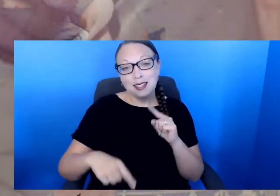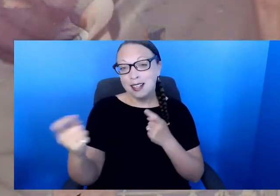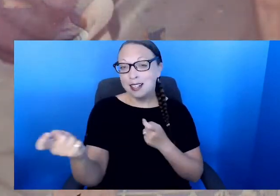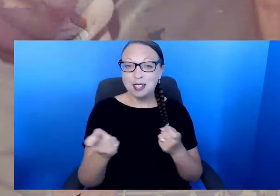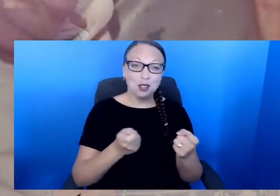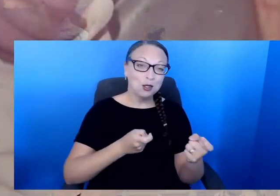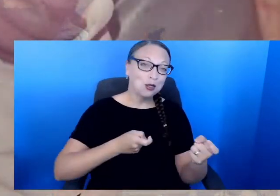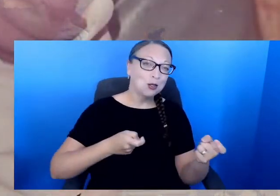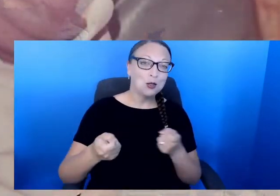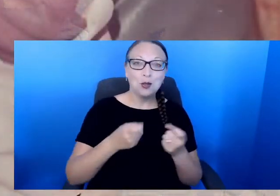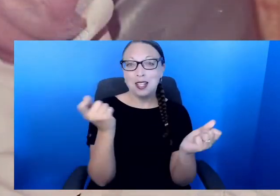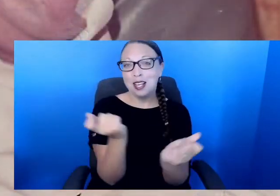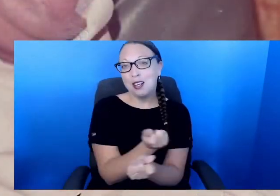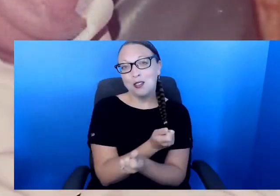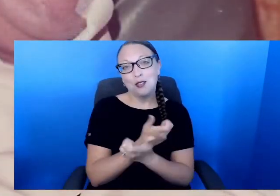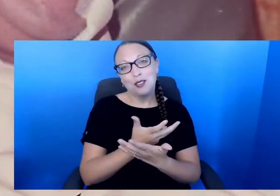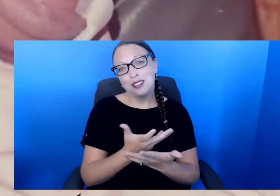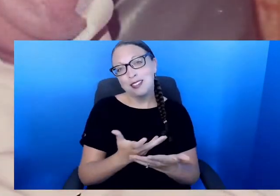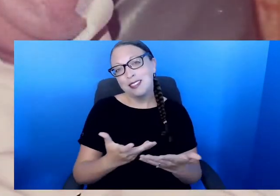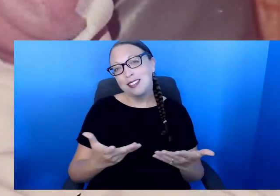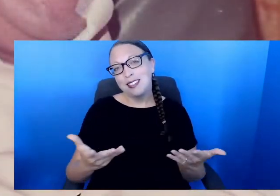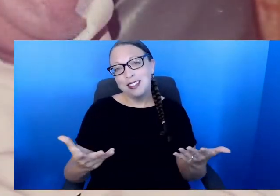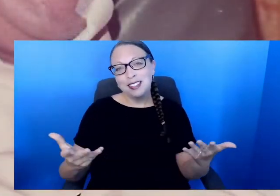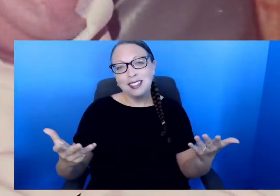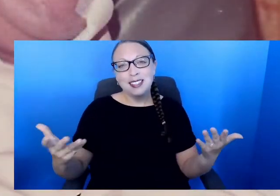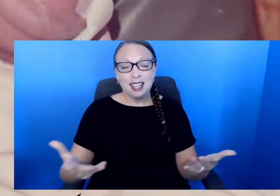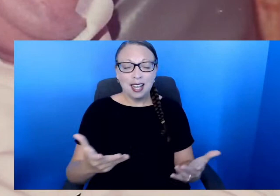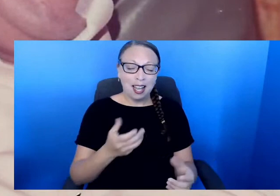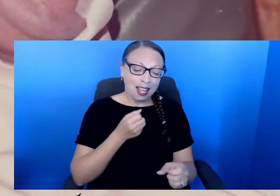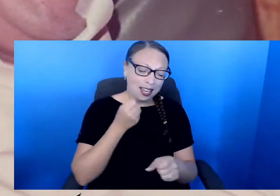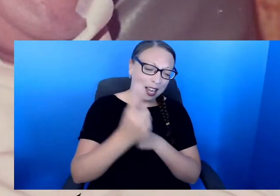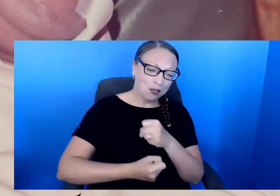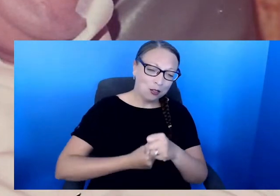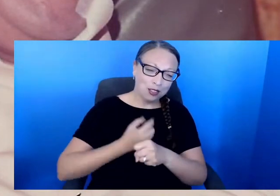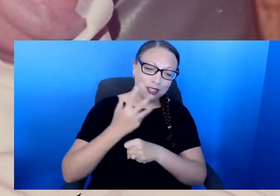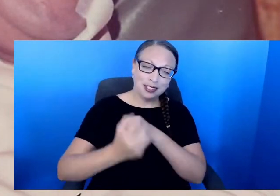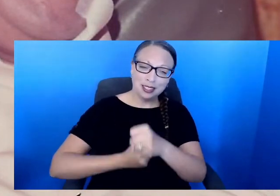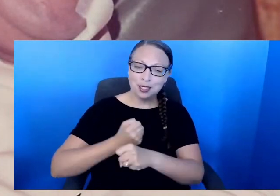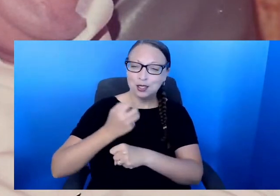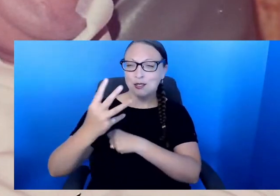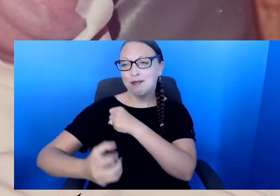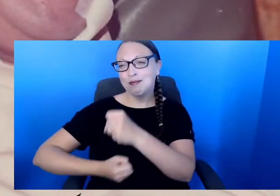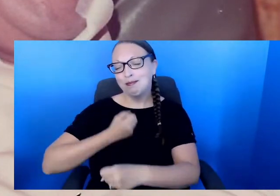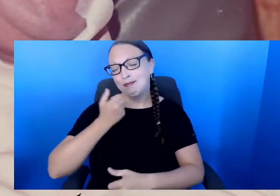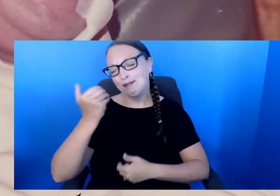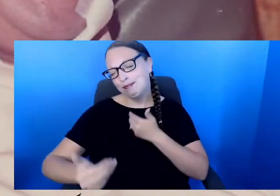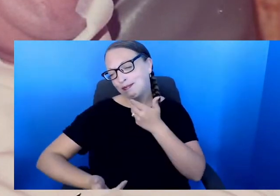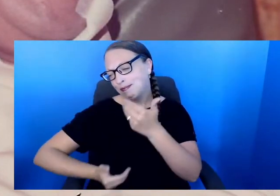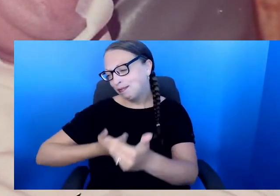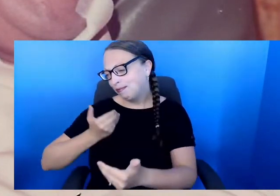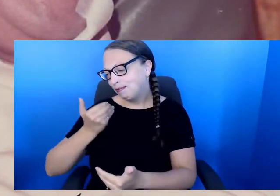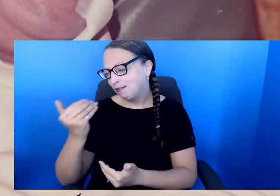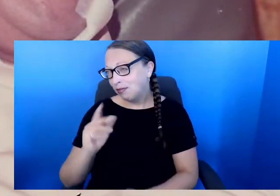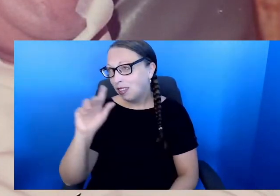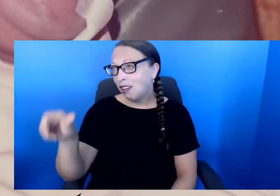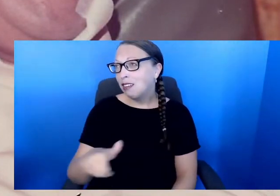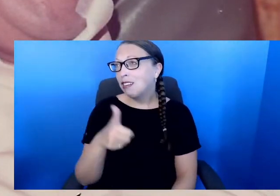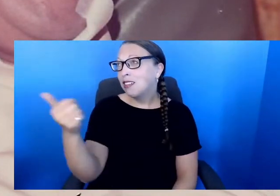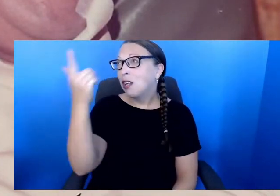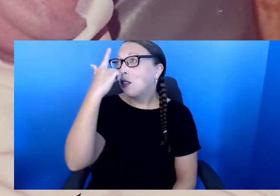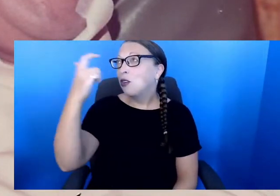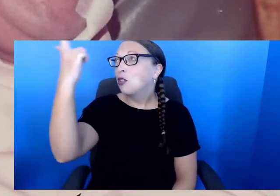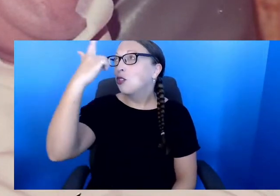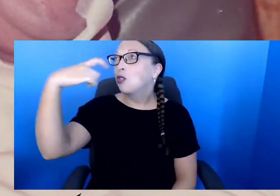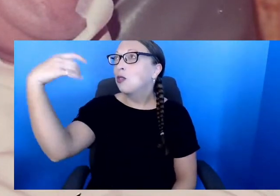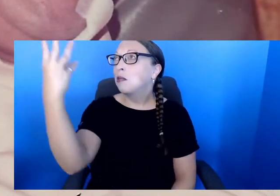or control. And with each passing year it seemed another